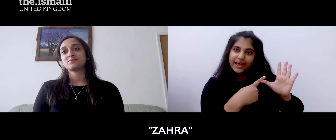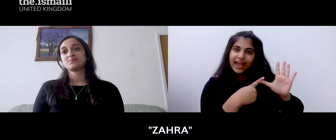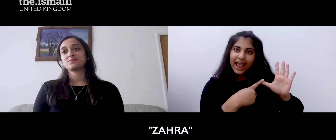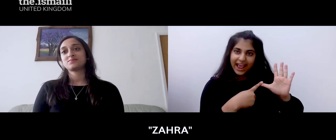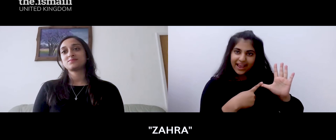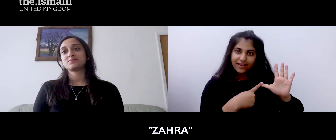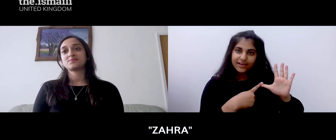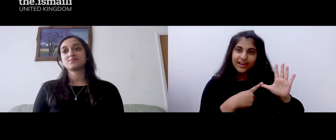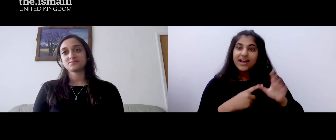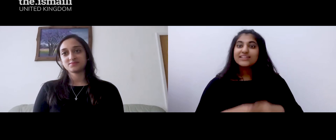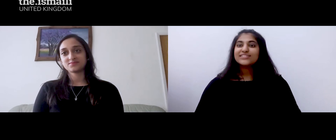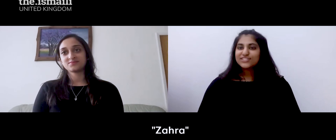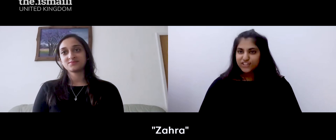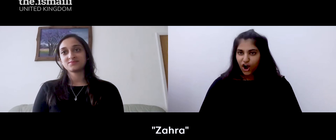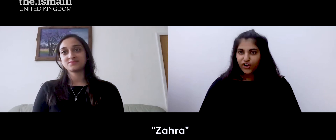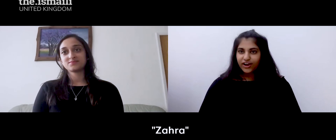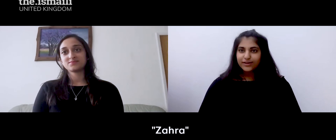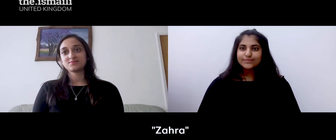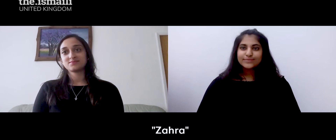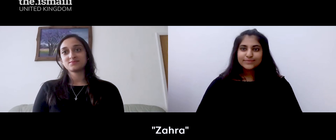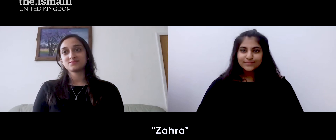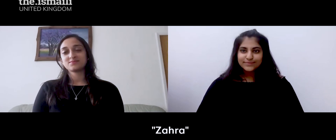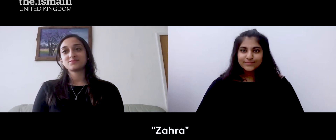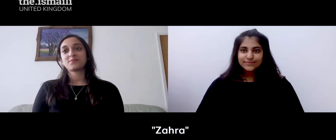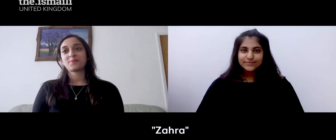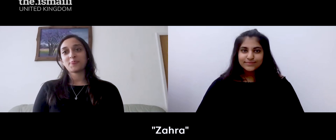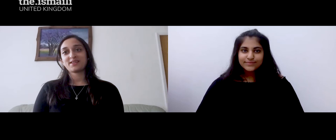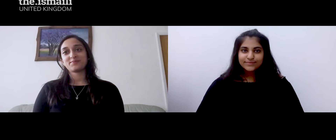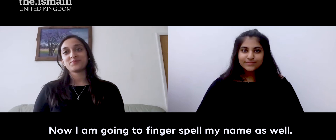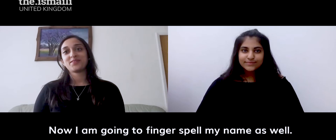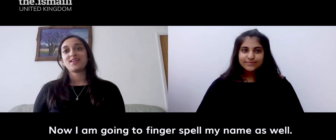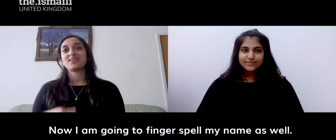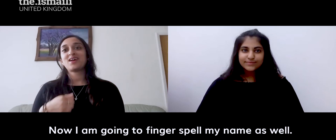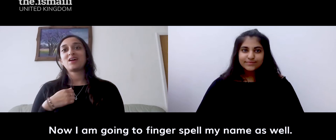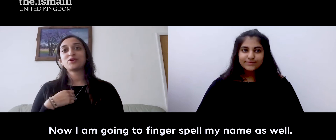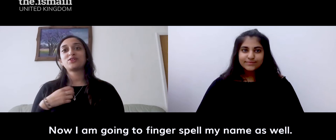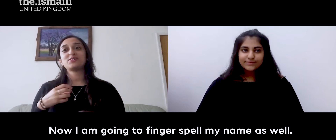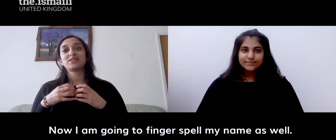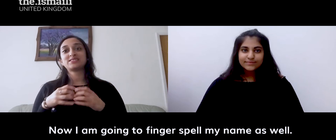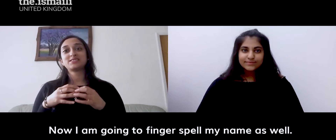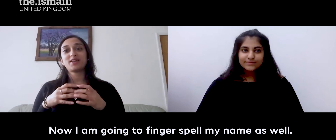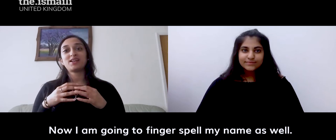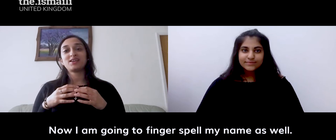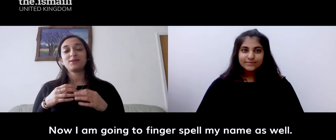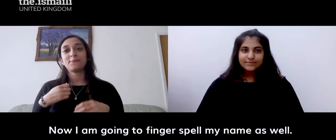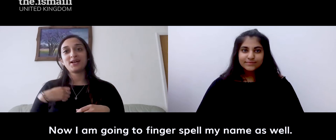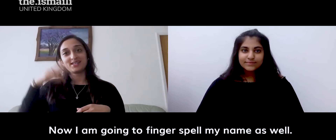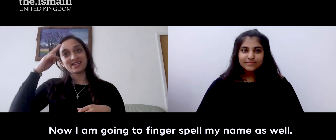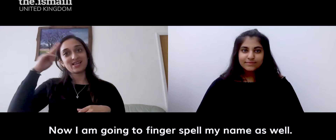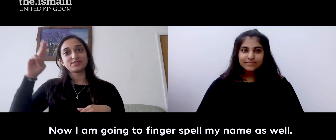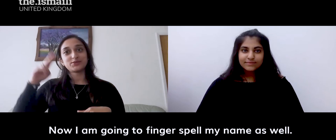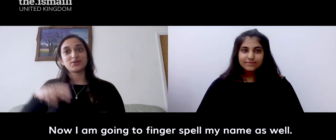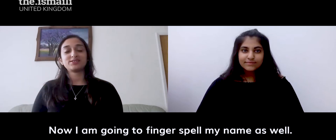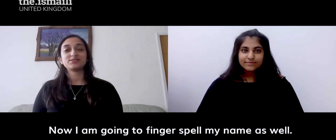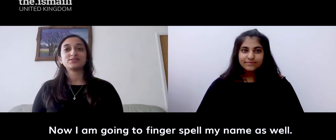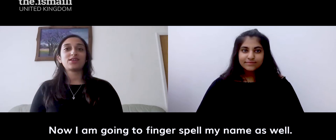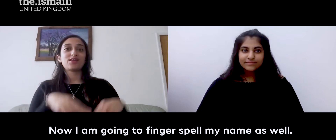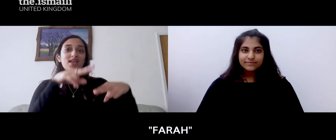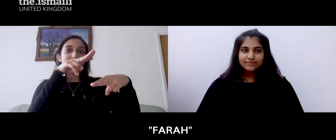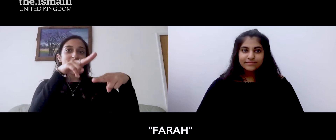R, A, Zara. Now I'm going to read spell my name as